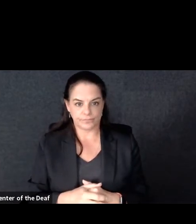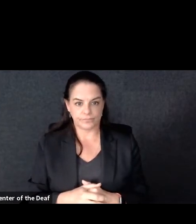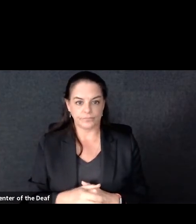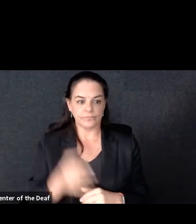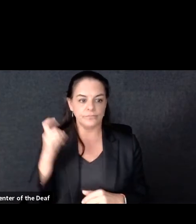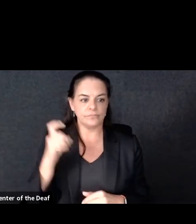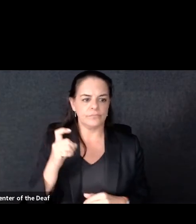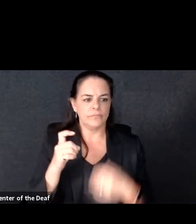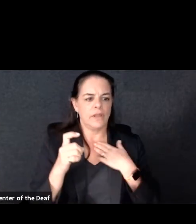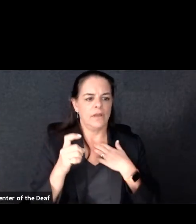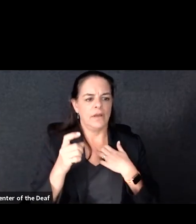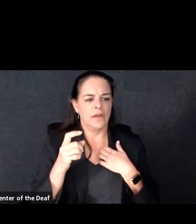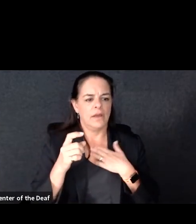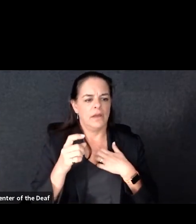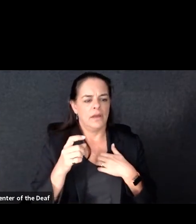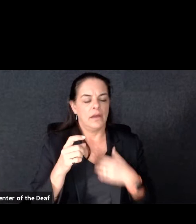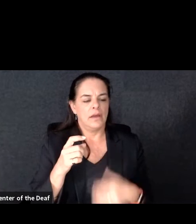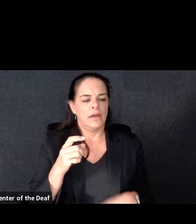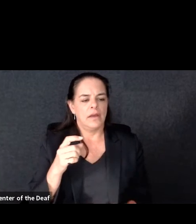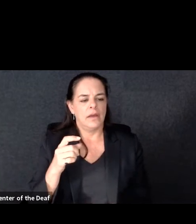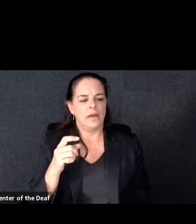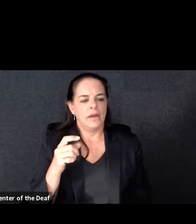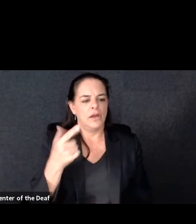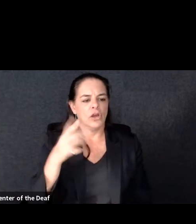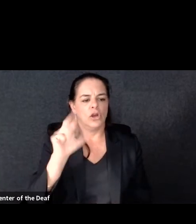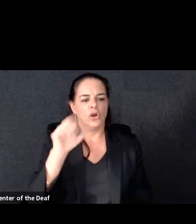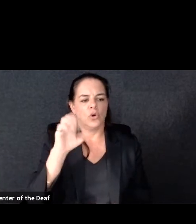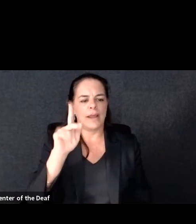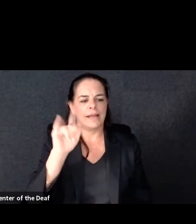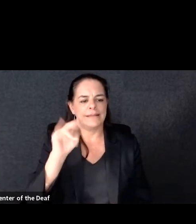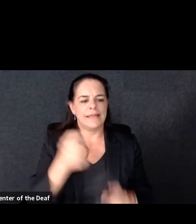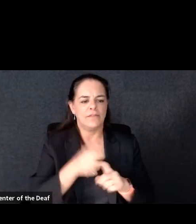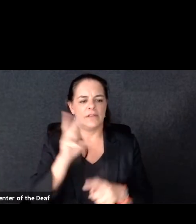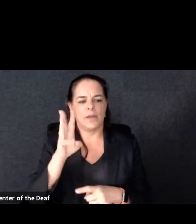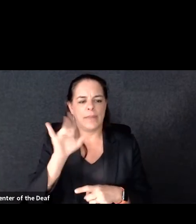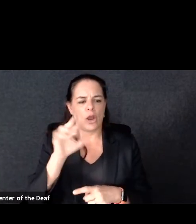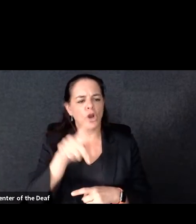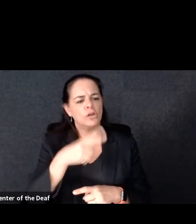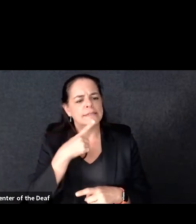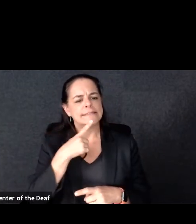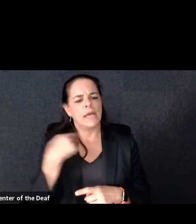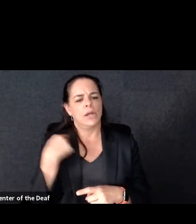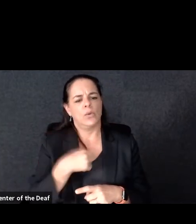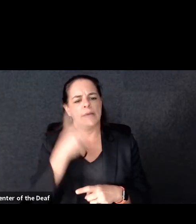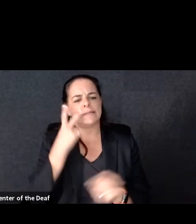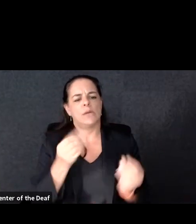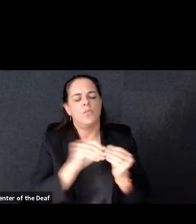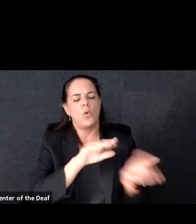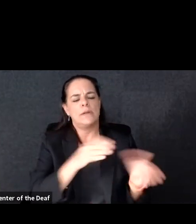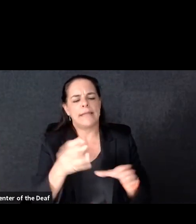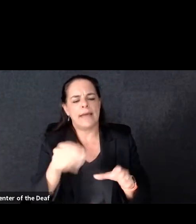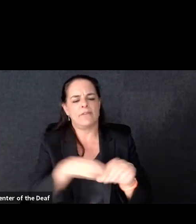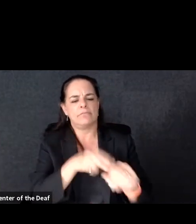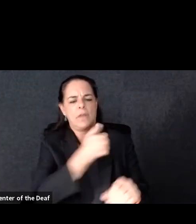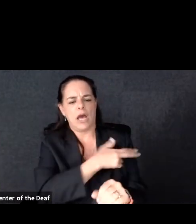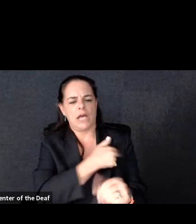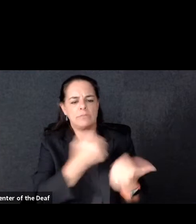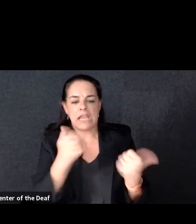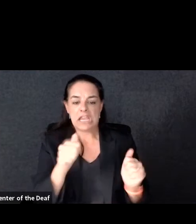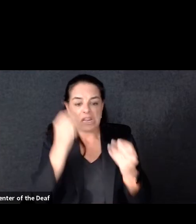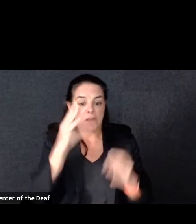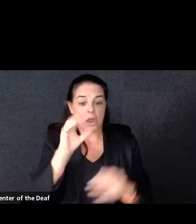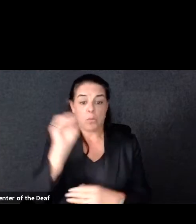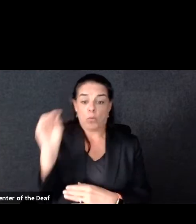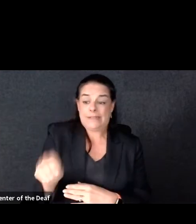Grace King with WBIR, you mentioned that we tend to see more deaths after hospitalizations. Is there any data as to what percentage of